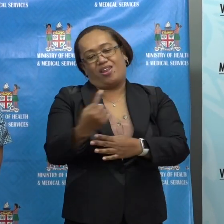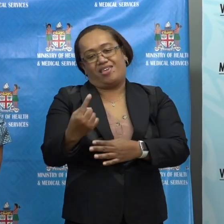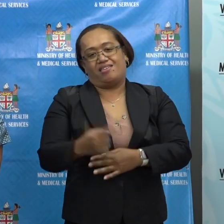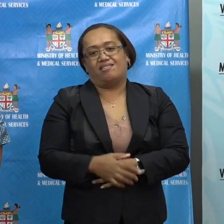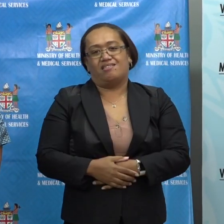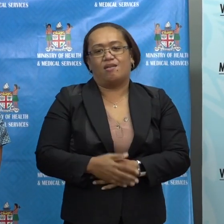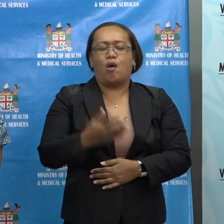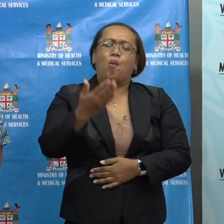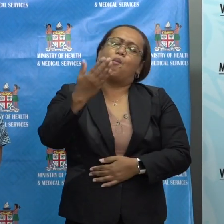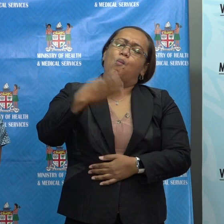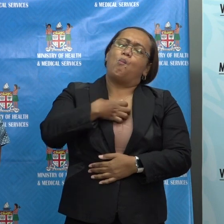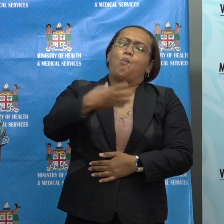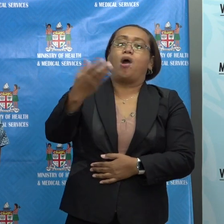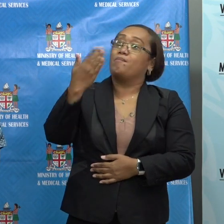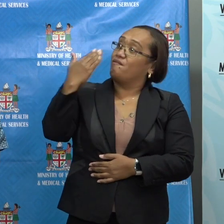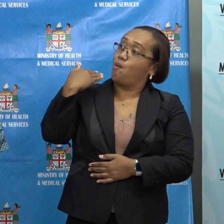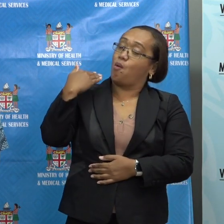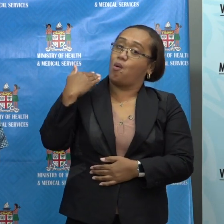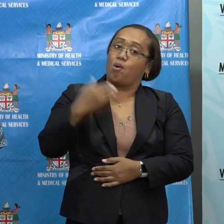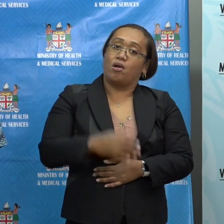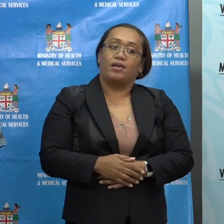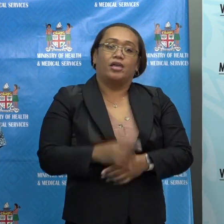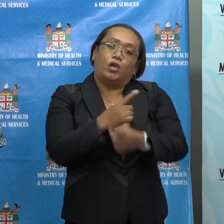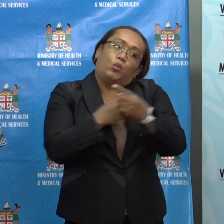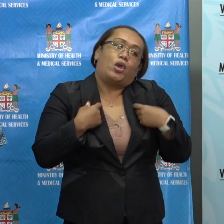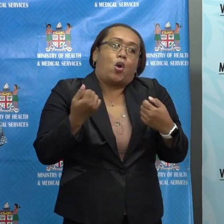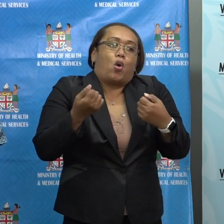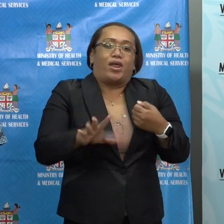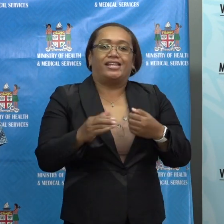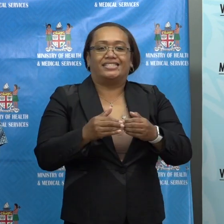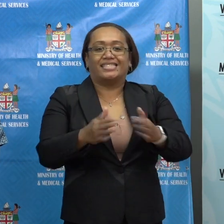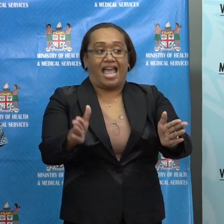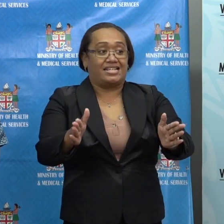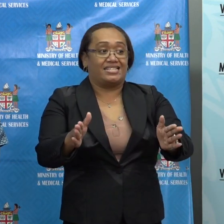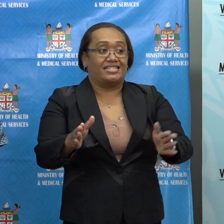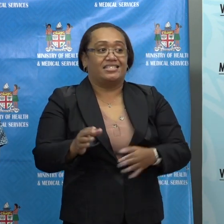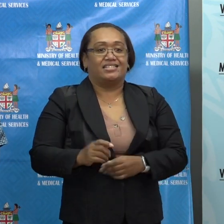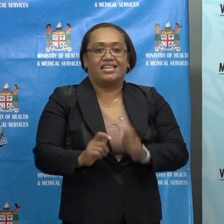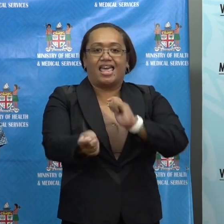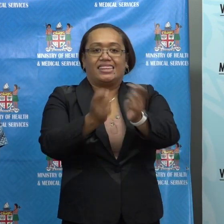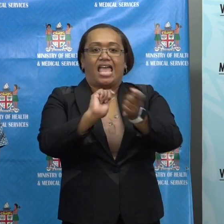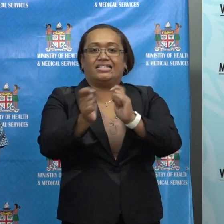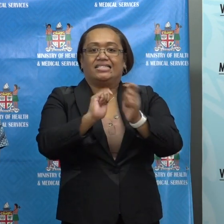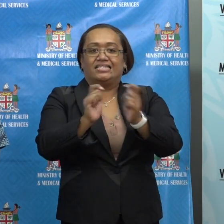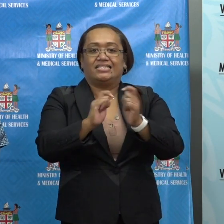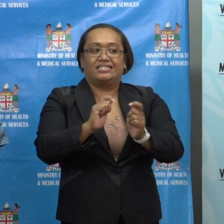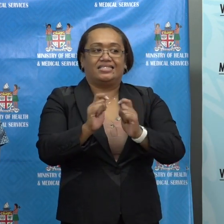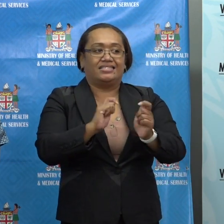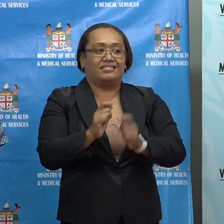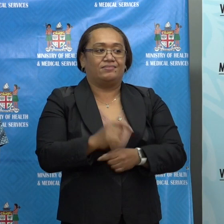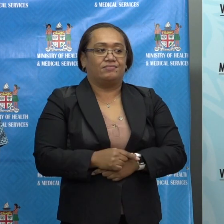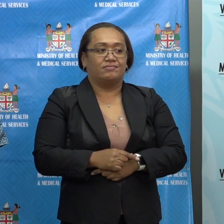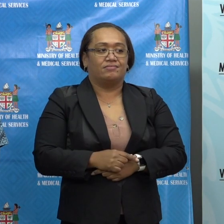that. If you recall, before that we had already started swabbing in that